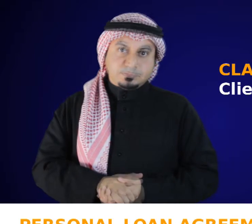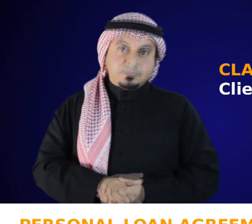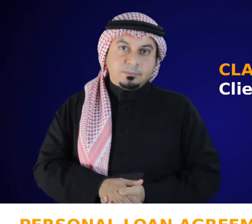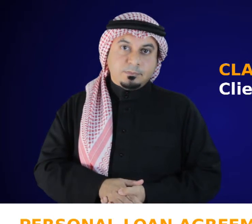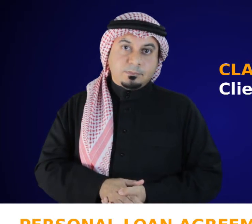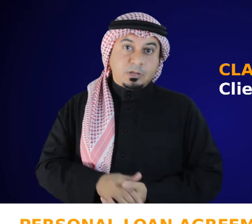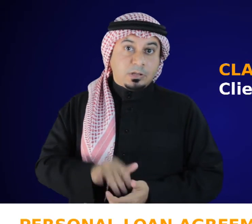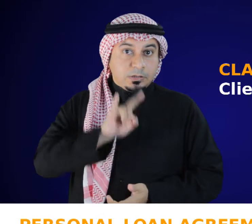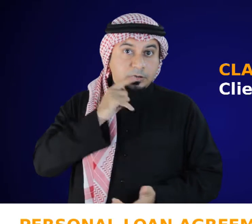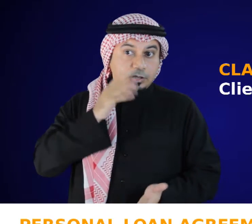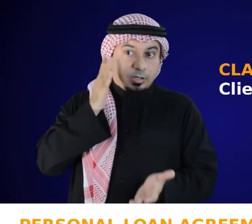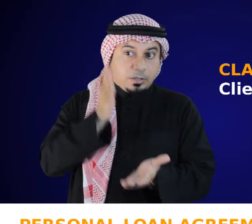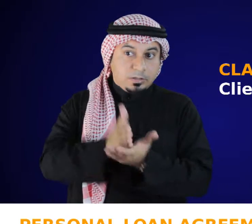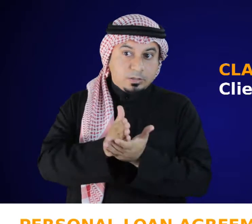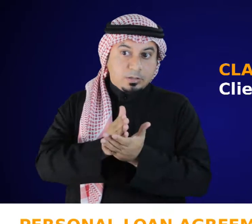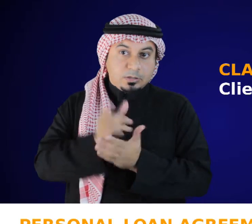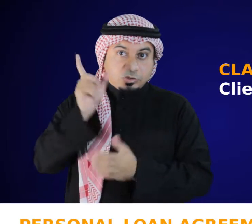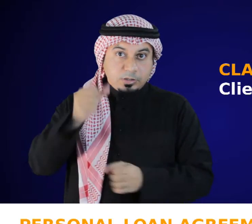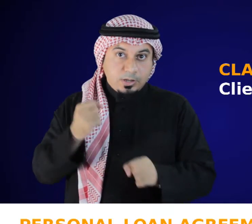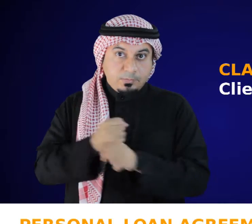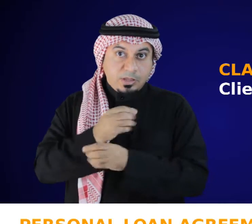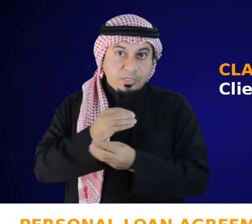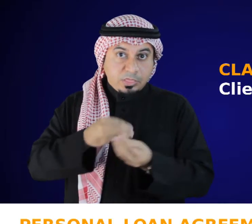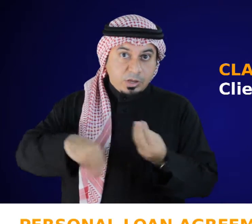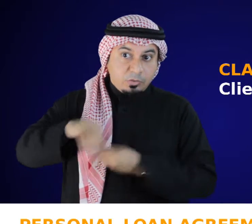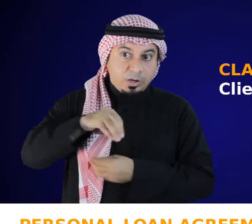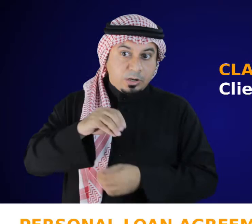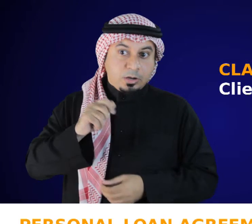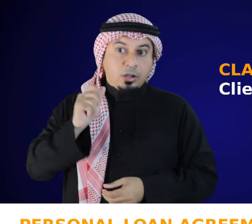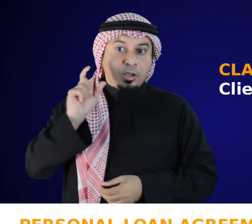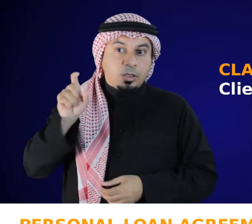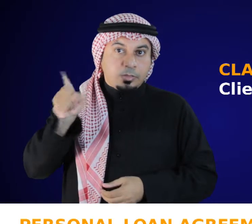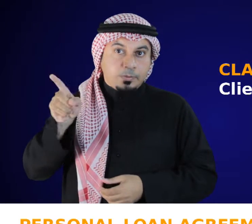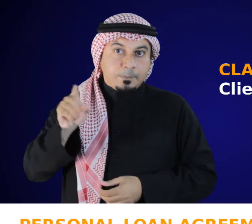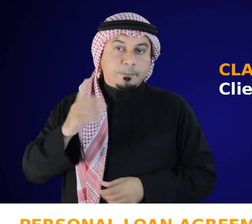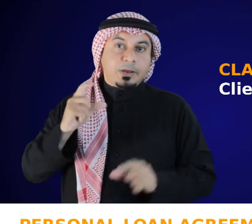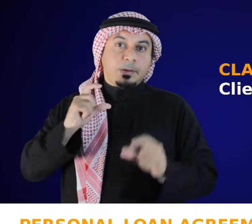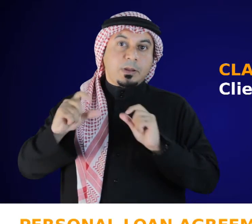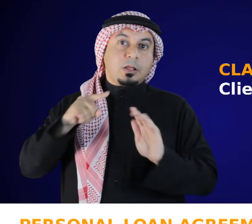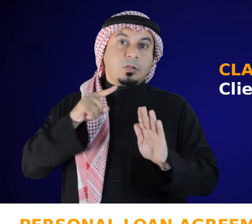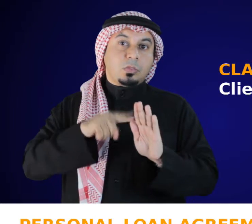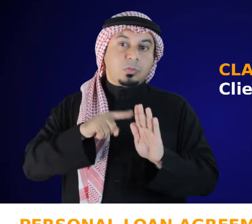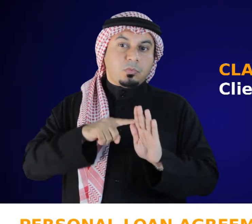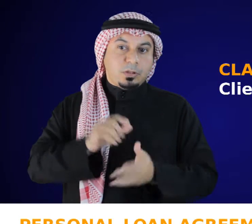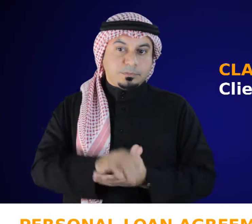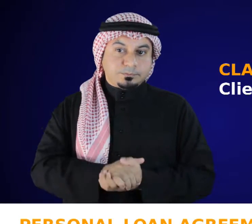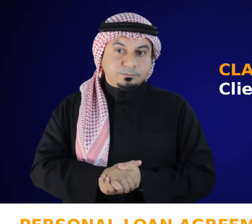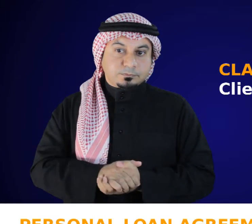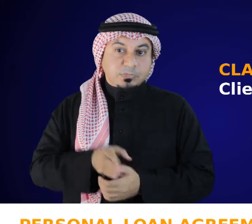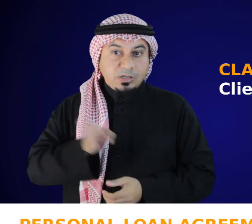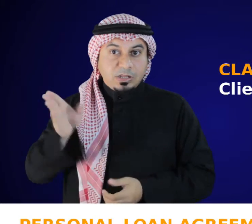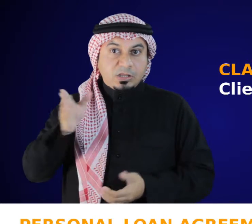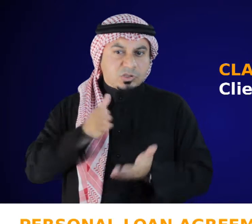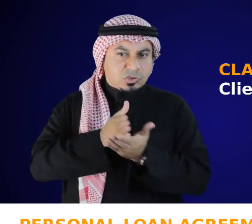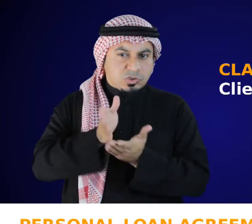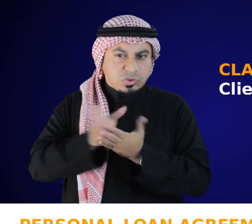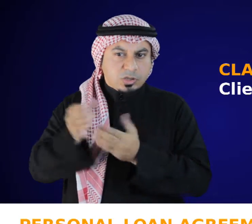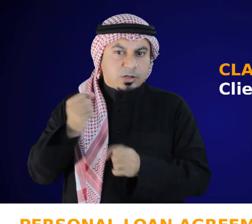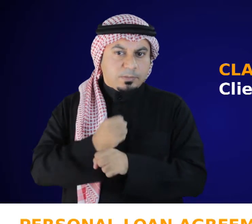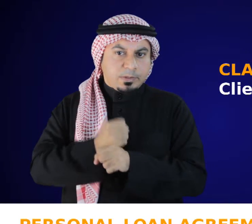Three, the client has no right to transfer his salary from the bank settling his obligations, direct and indirect, related to this agreement